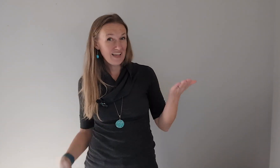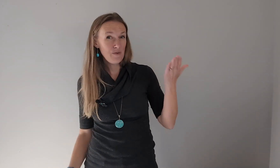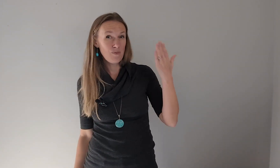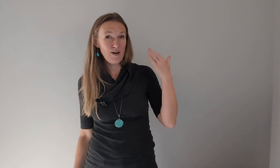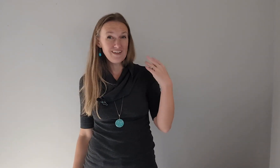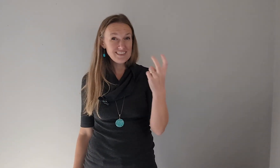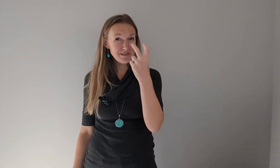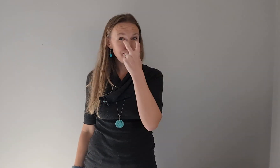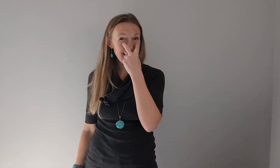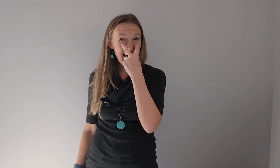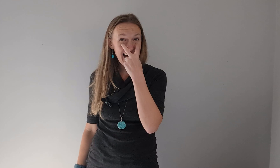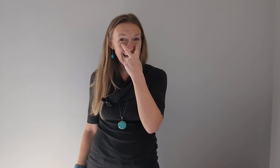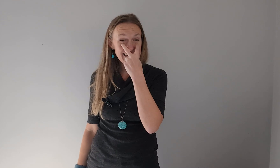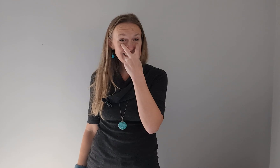I was blind.